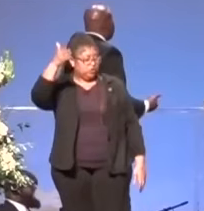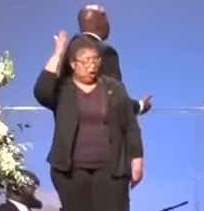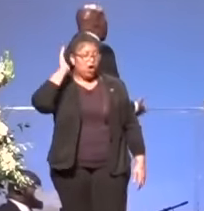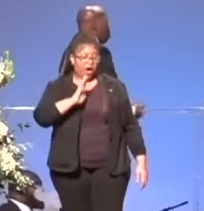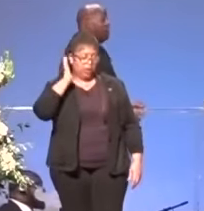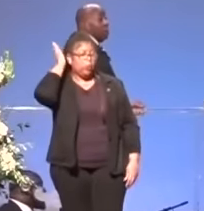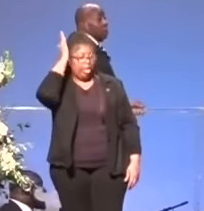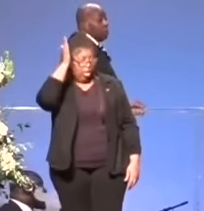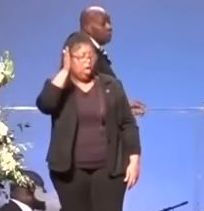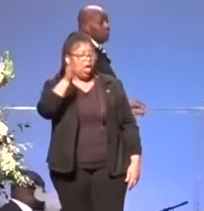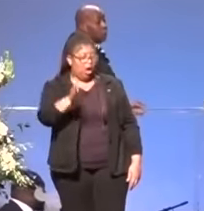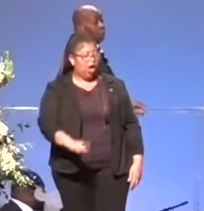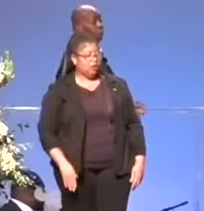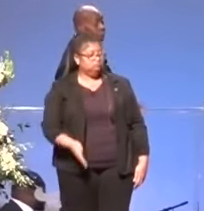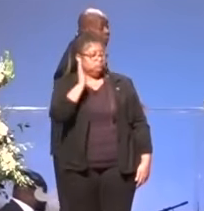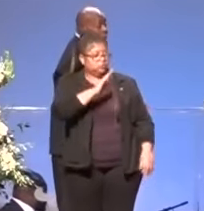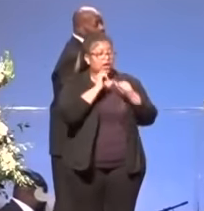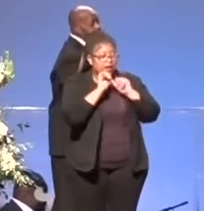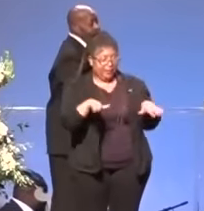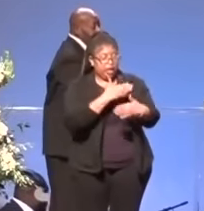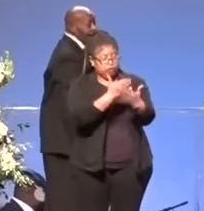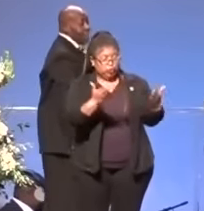God bless you, Blood family.